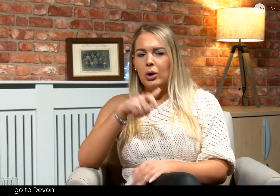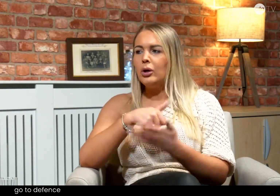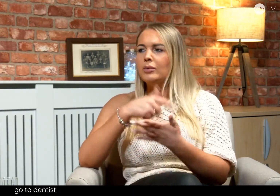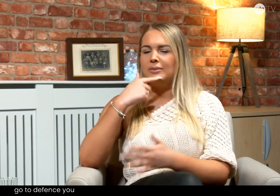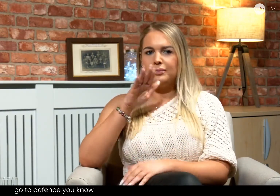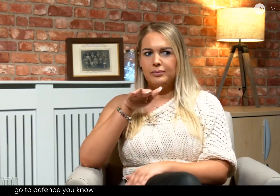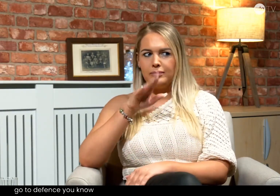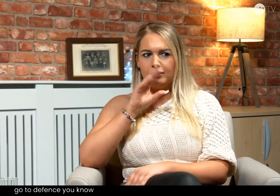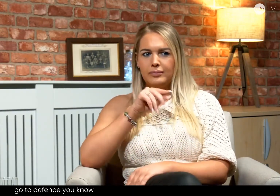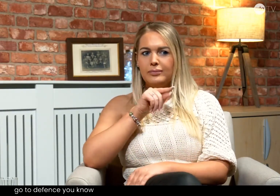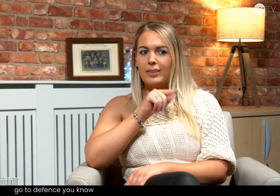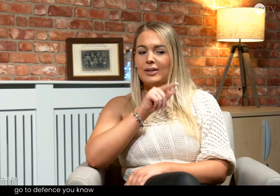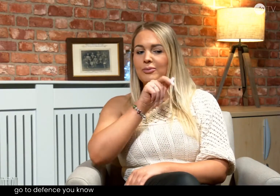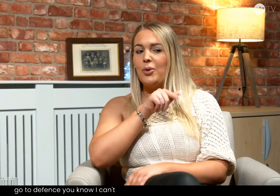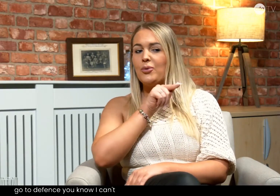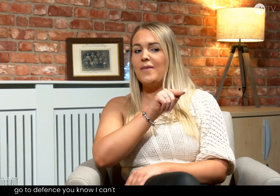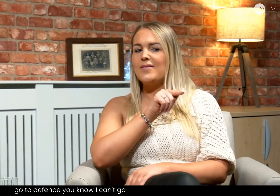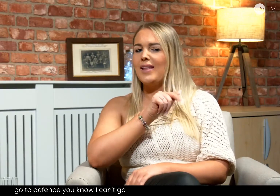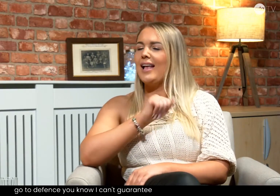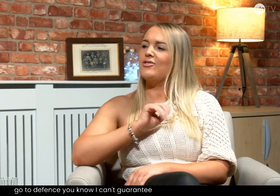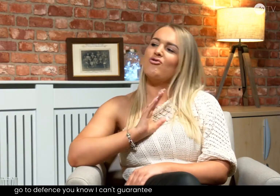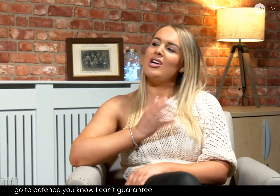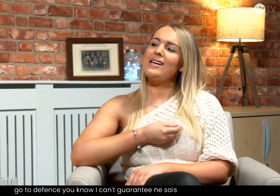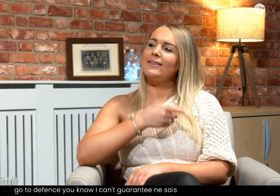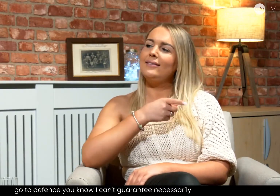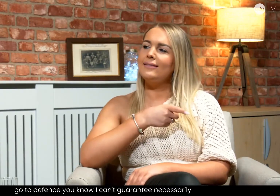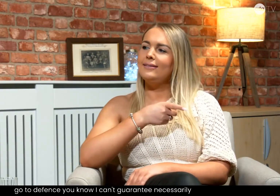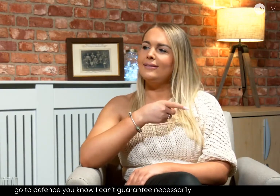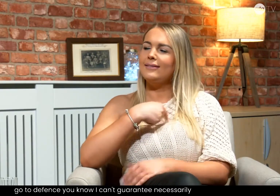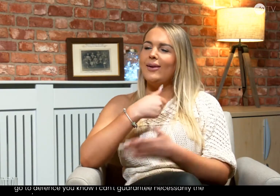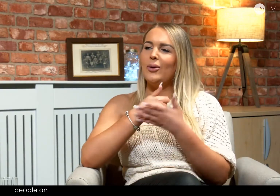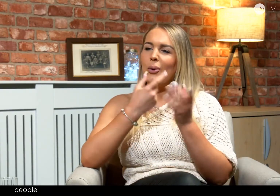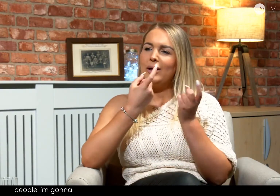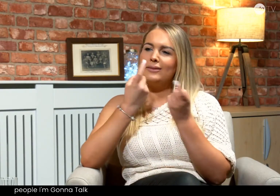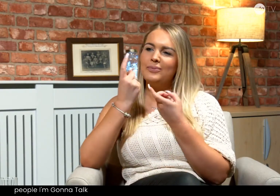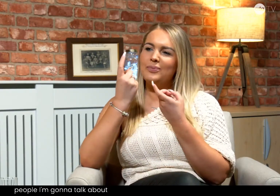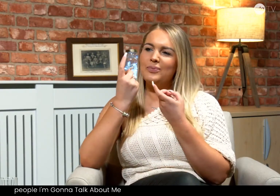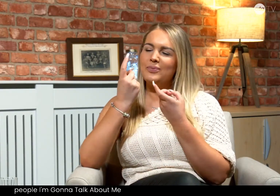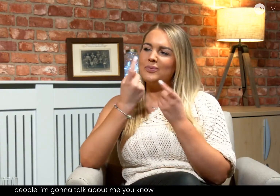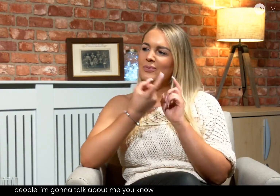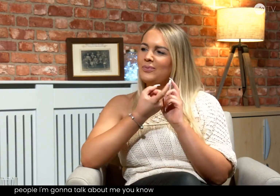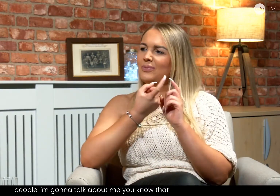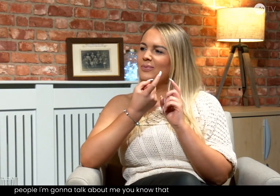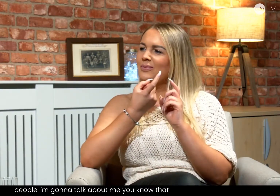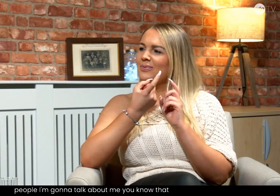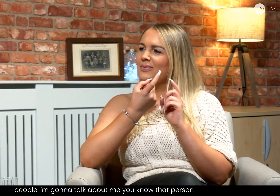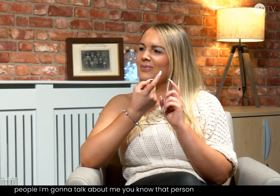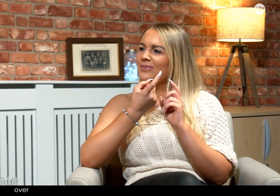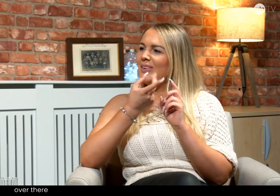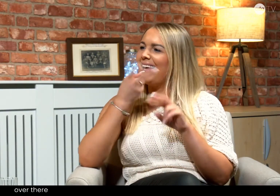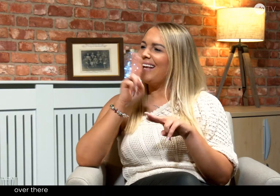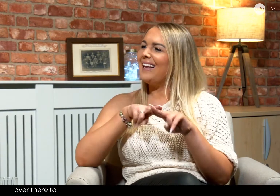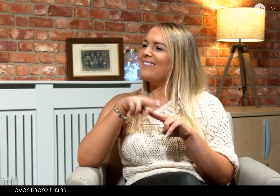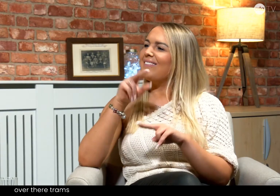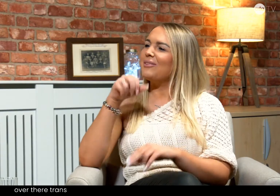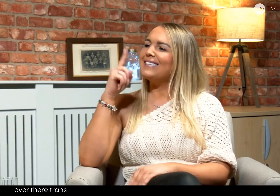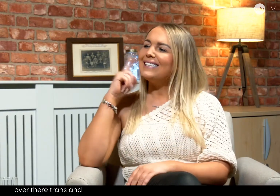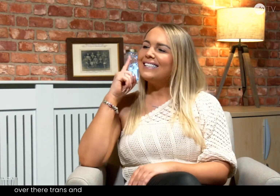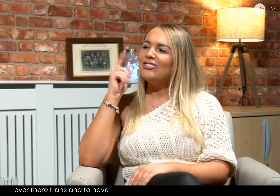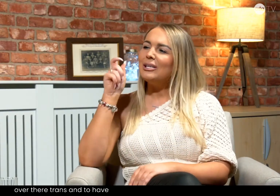can't guarantee necessarily that the people aren't going to talk about me, you know, say, that person over there, they're trans, and to have eyes on me. You